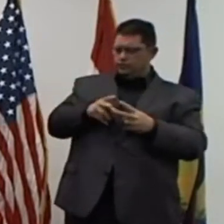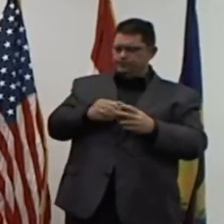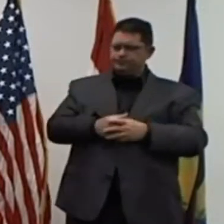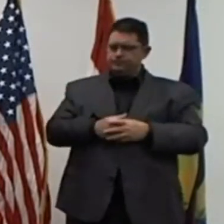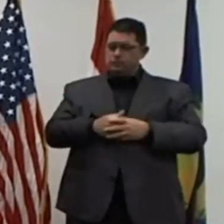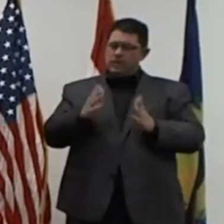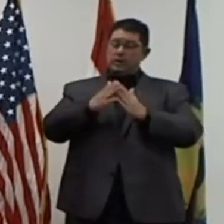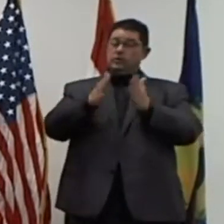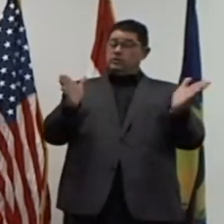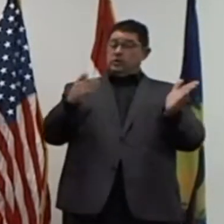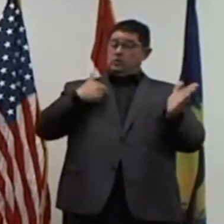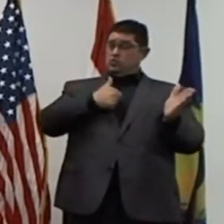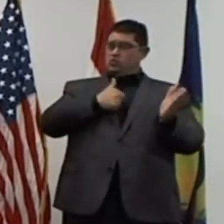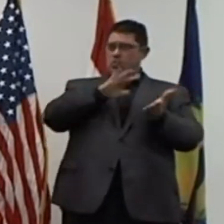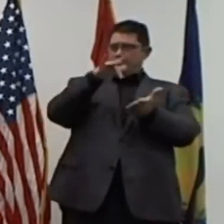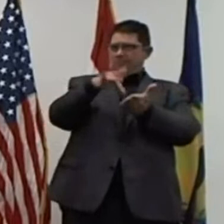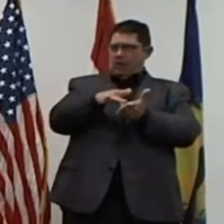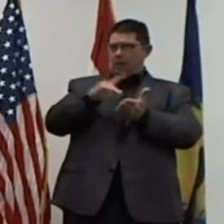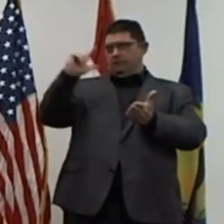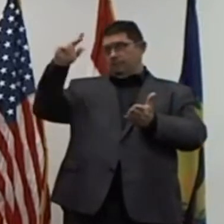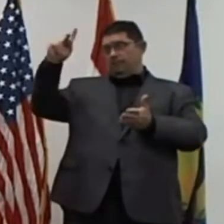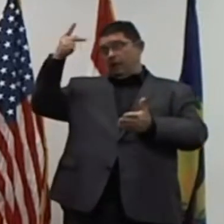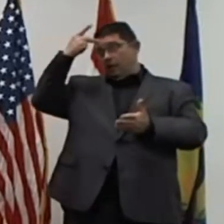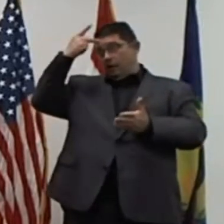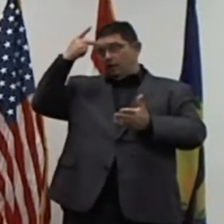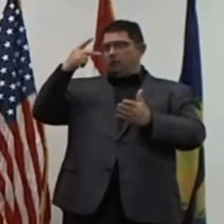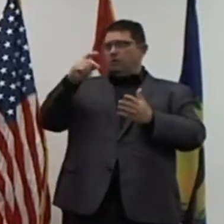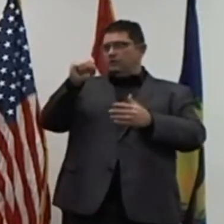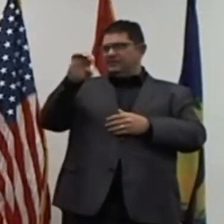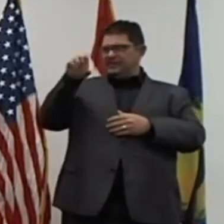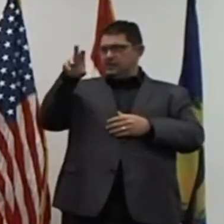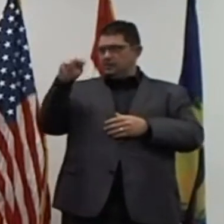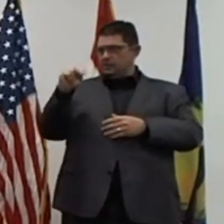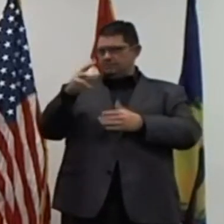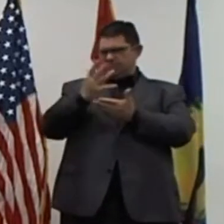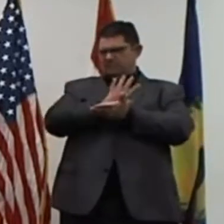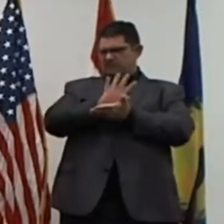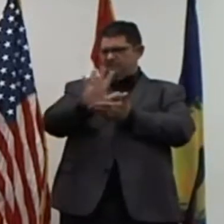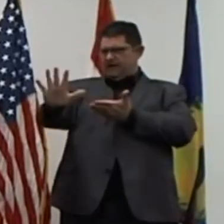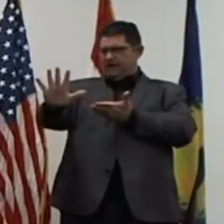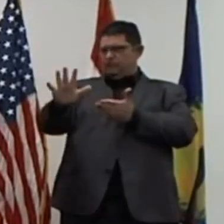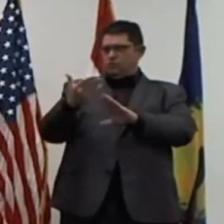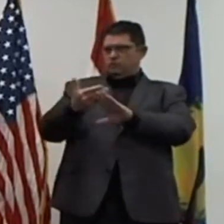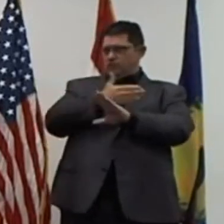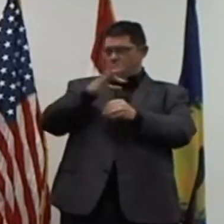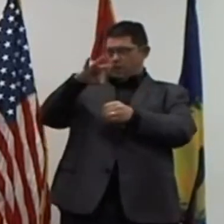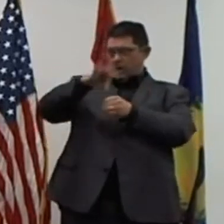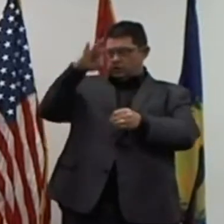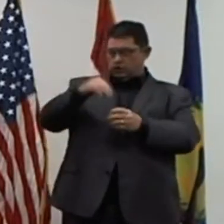middle of political season, 5 weeks before election, and I think we'll see a lot of